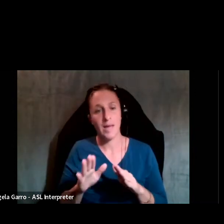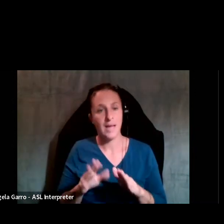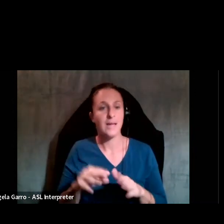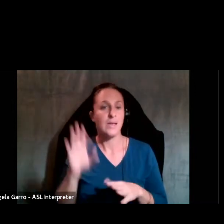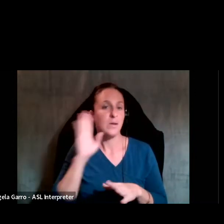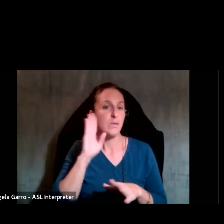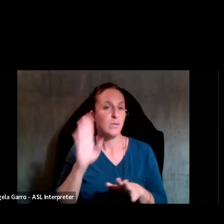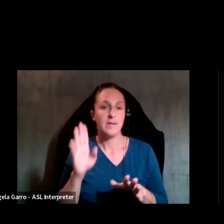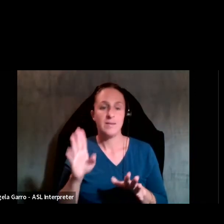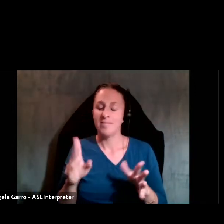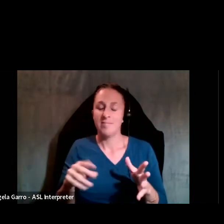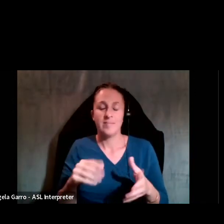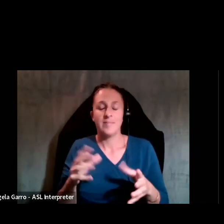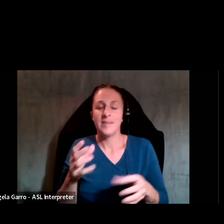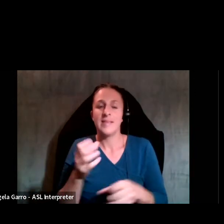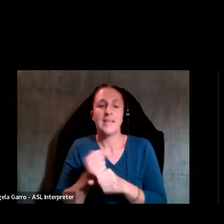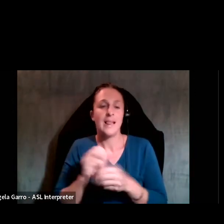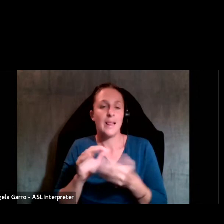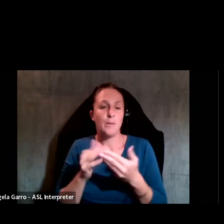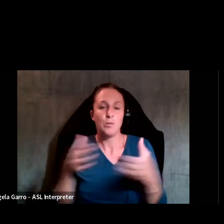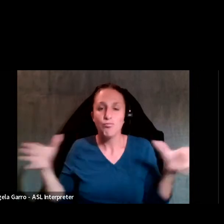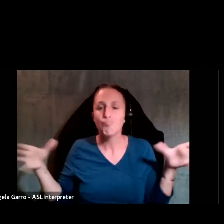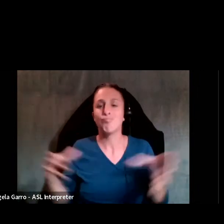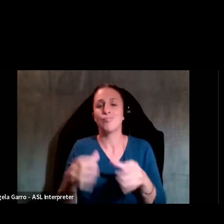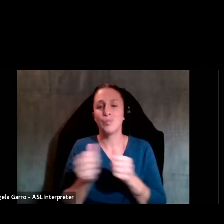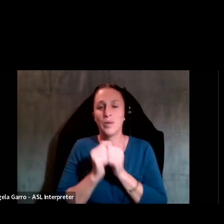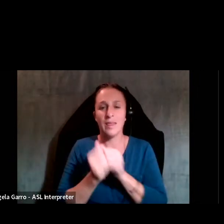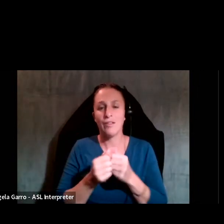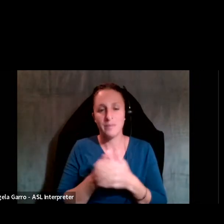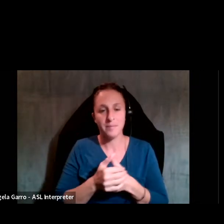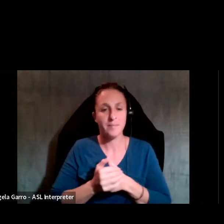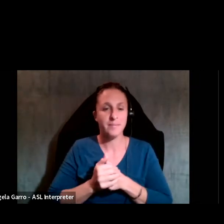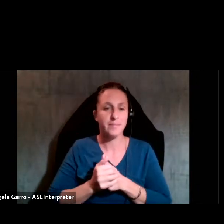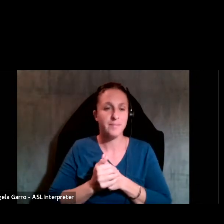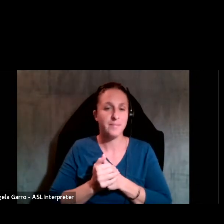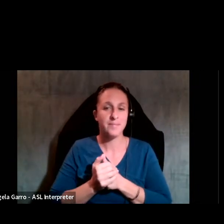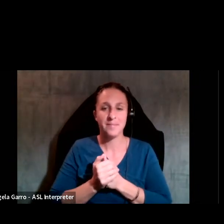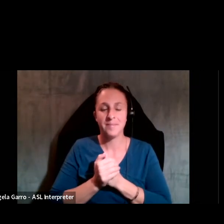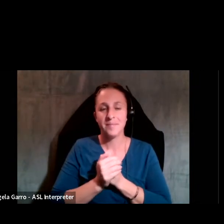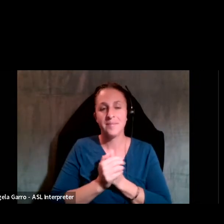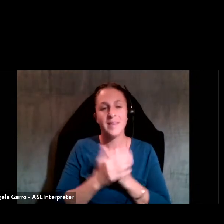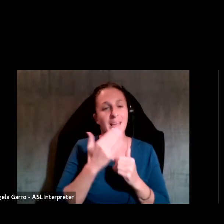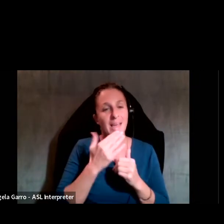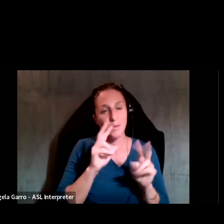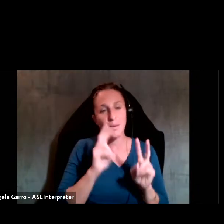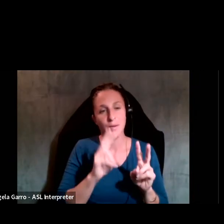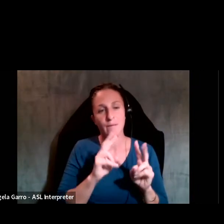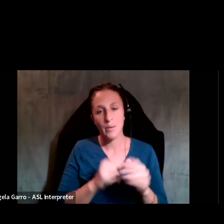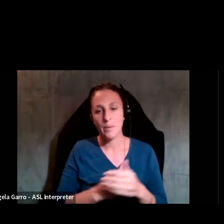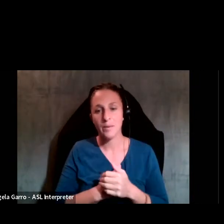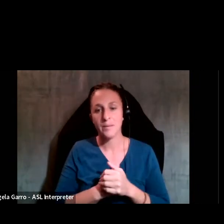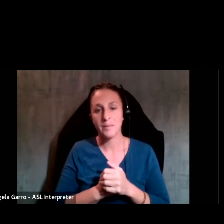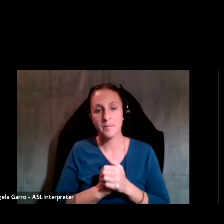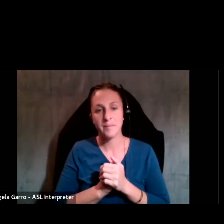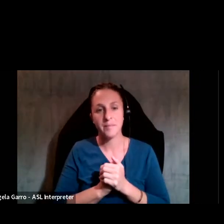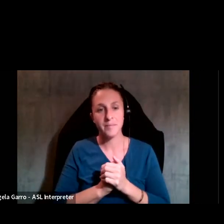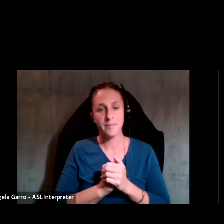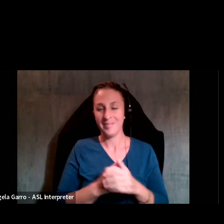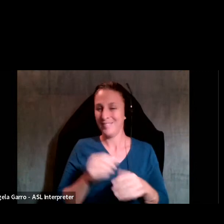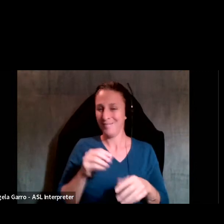going to be a thing that brings the community together. So there we go. Thank you. Looking forward to it. It's right in my